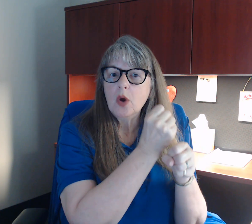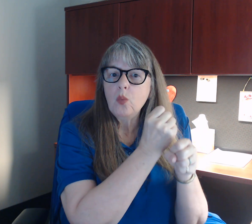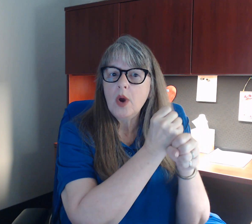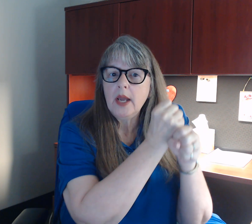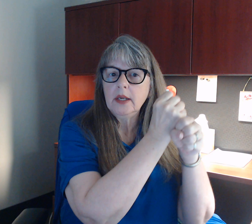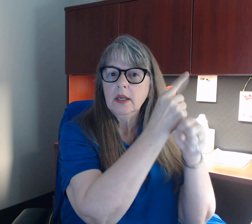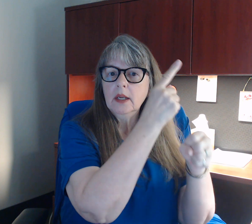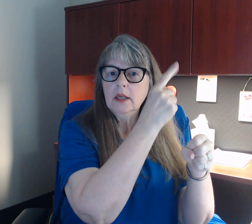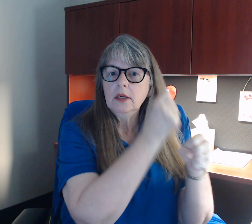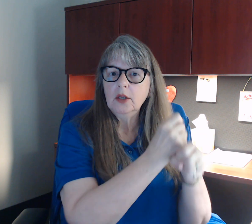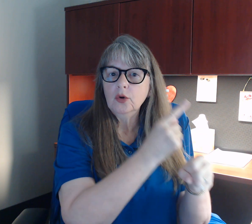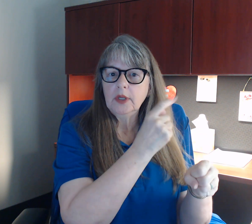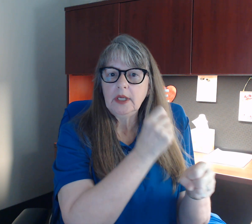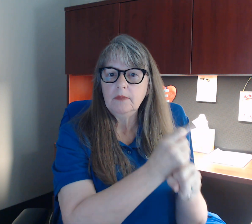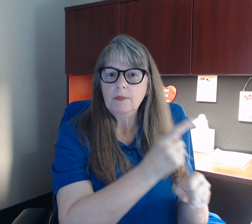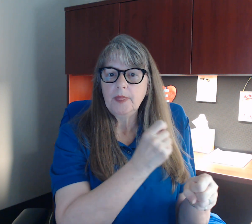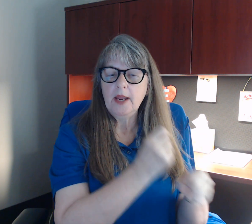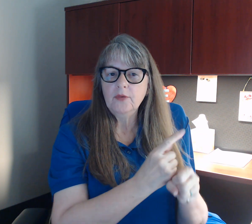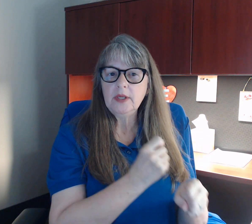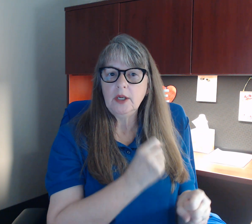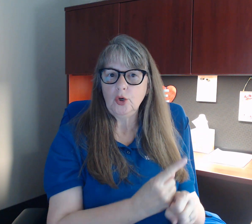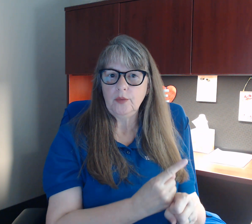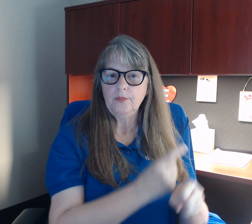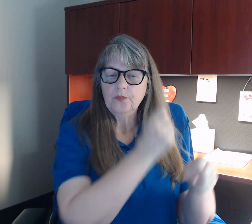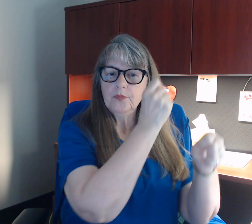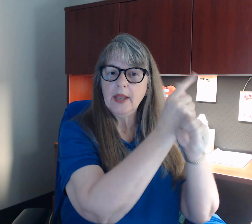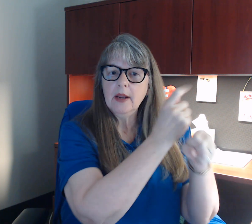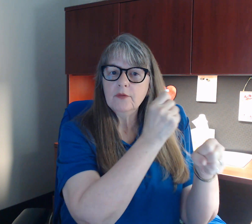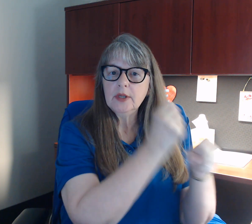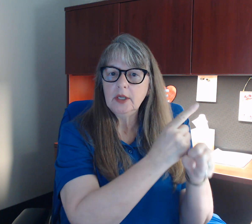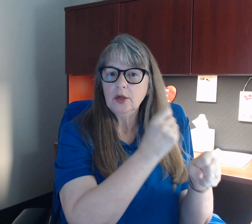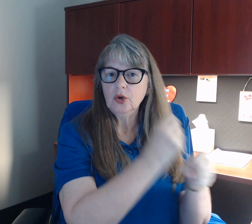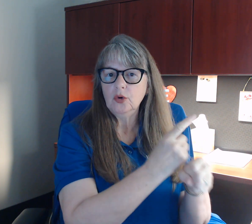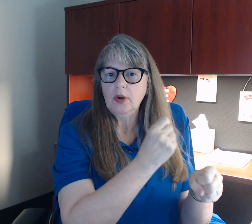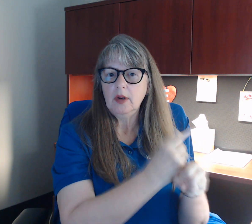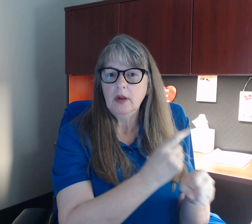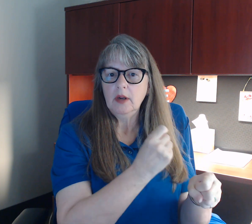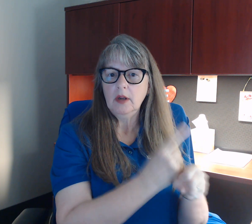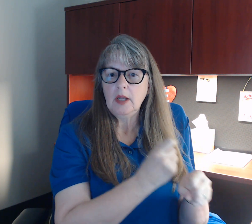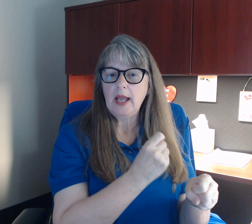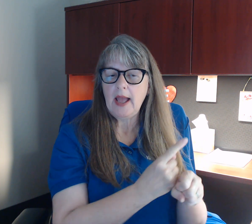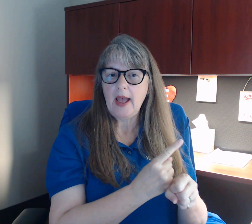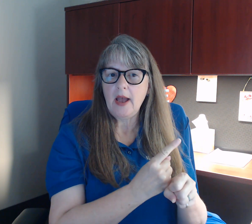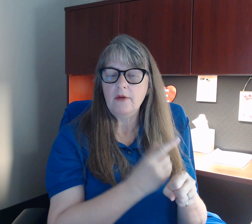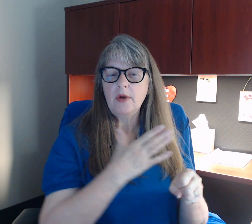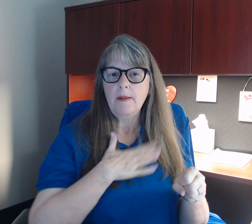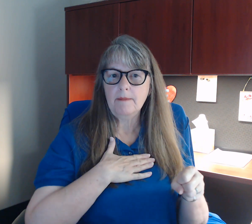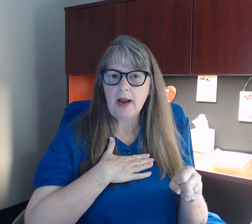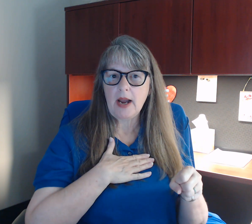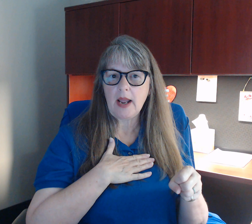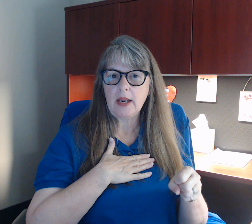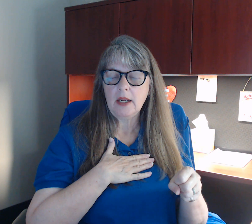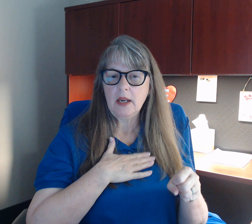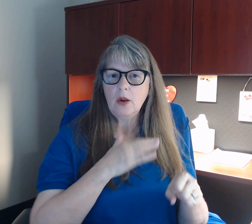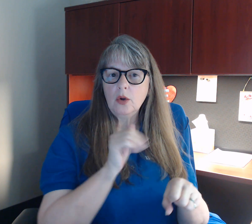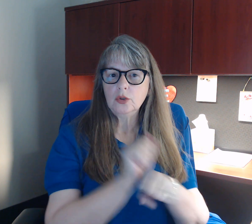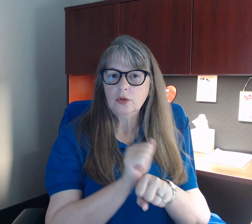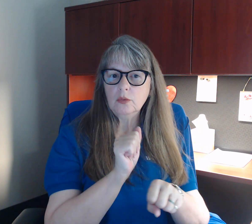1 yearly, every year. Every year I have my